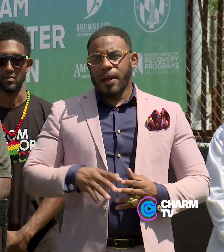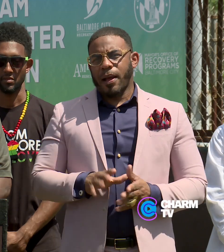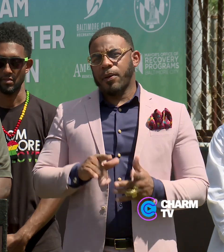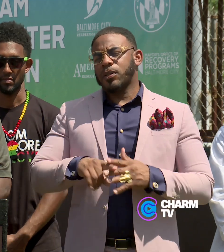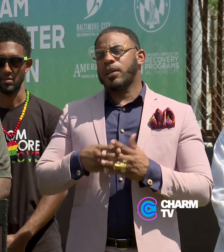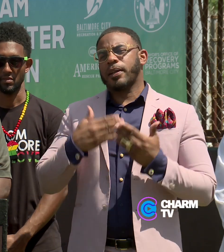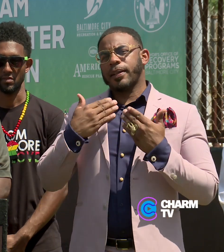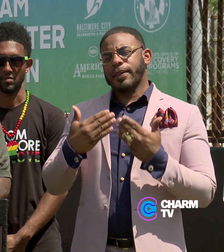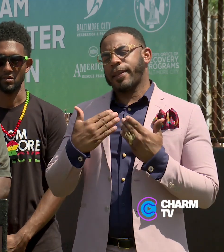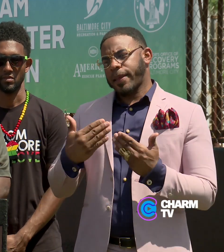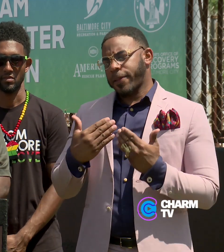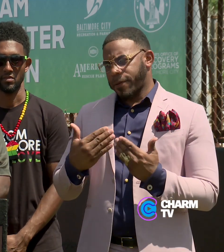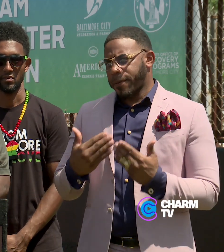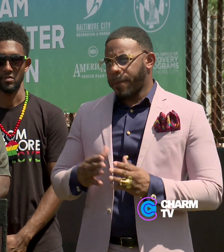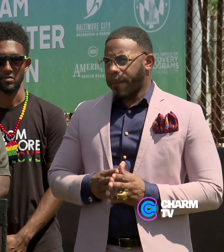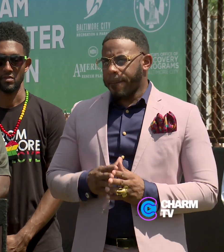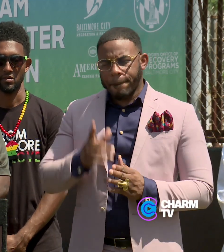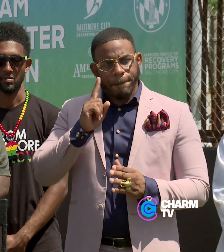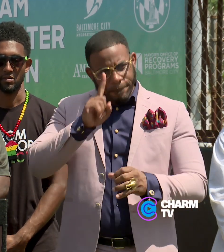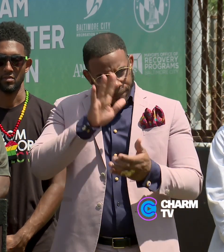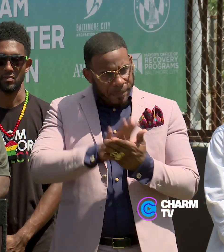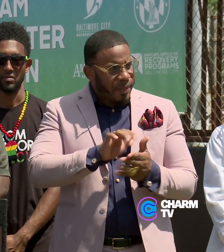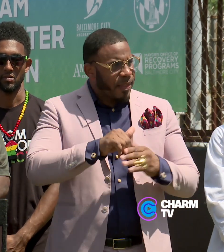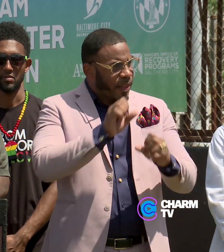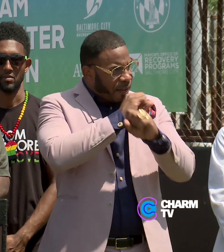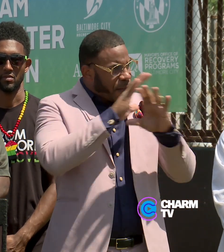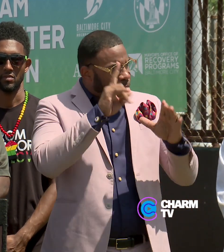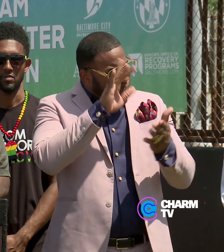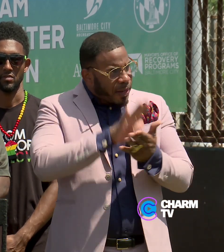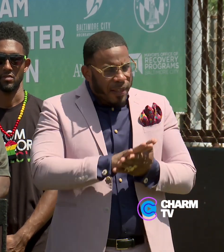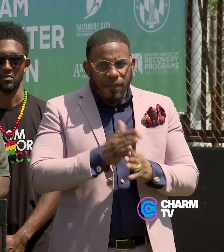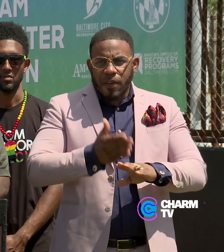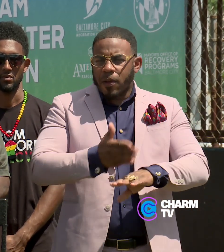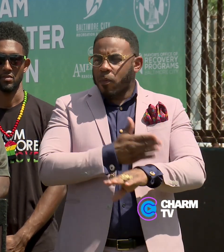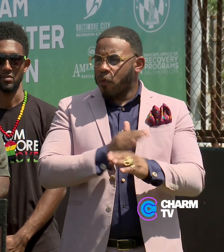want to start again by thanking you for believing in this vision, believing